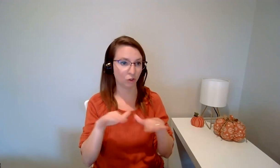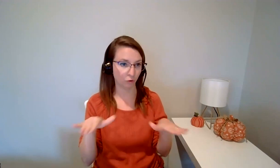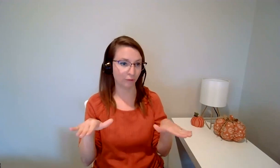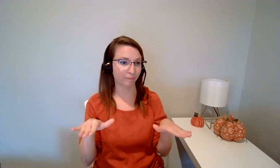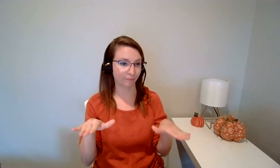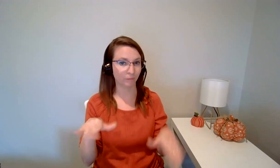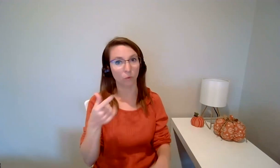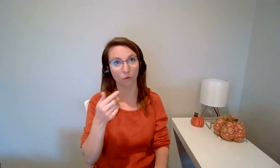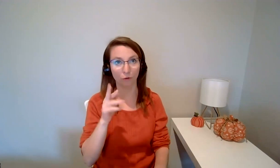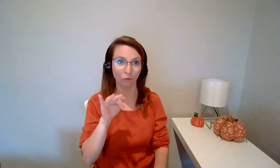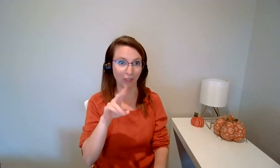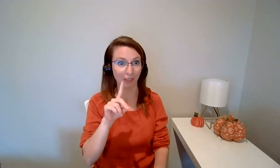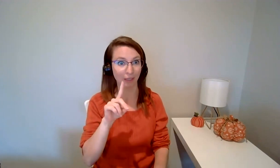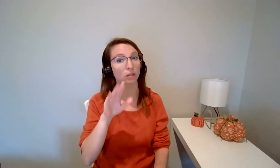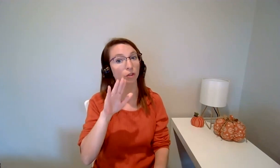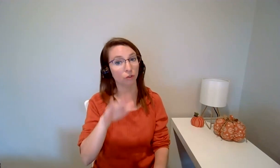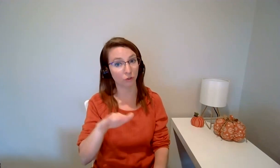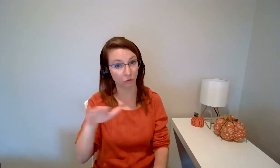grandchildren or grandchildren.